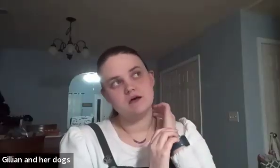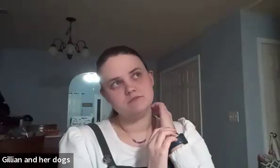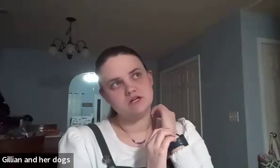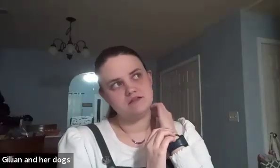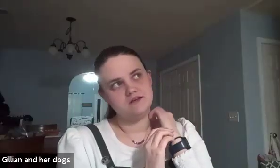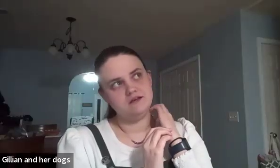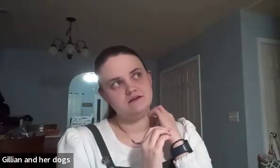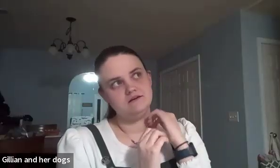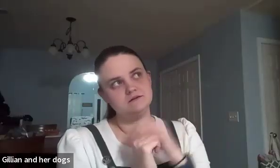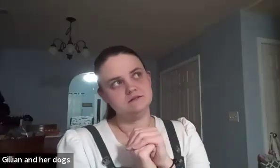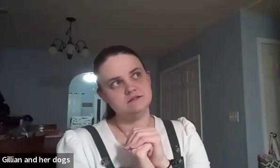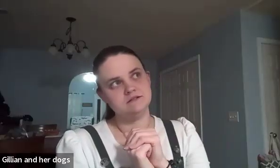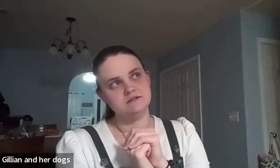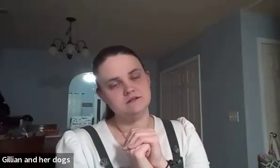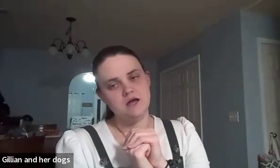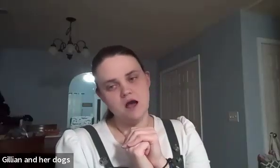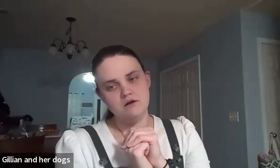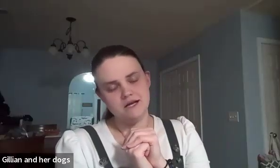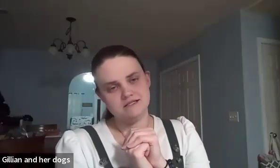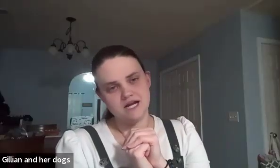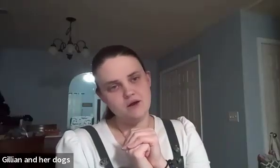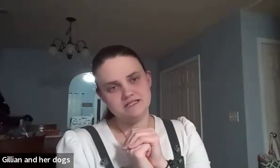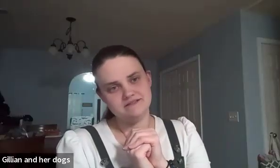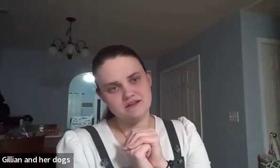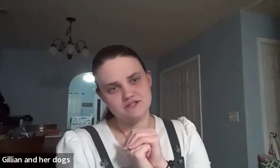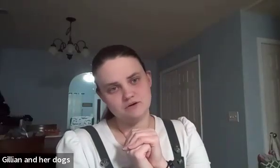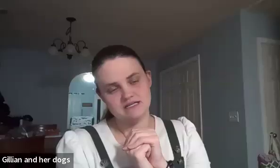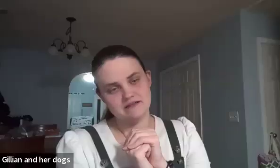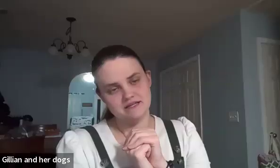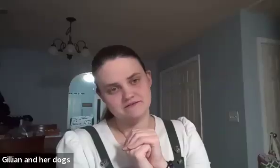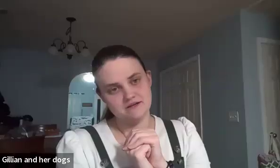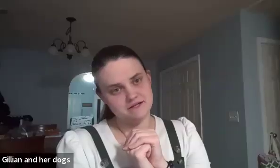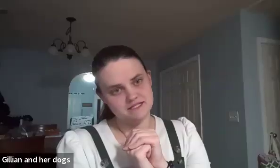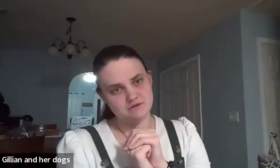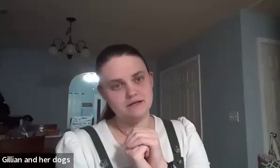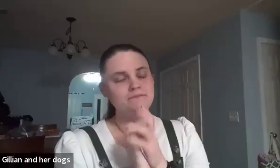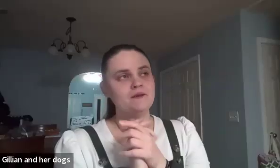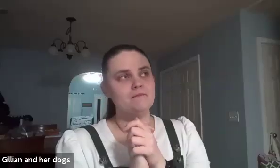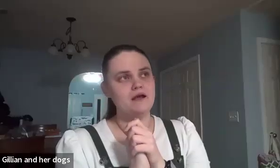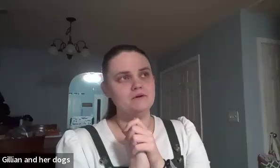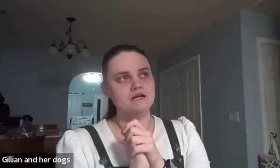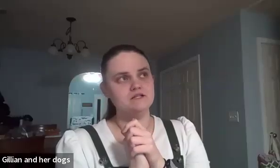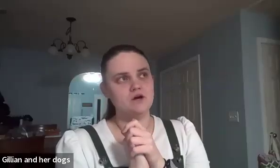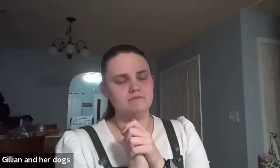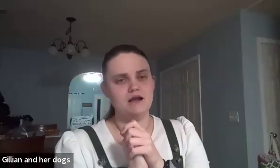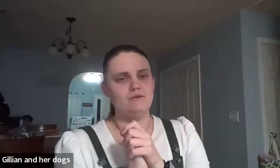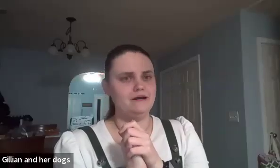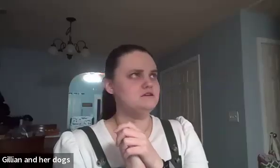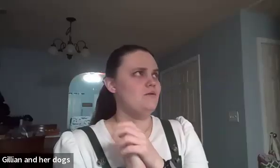I'm trying to think. I'll go ahead and say it. I always love to tell this story because I think it's a very funny story. Back when I taught,